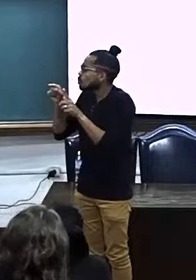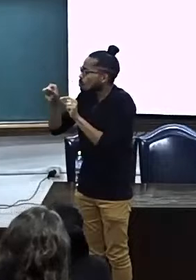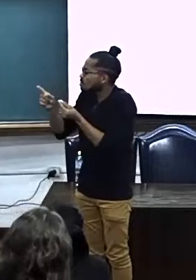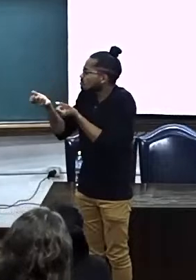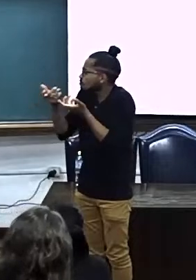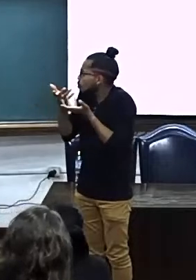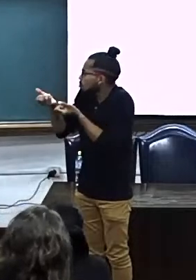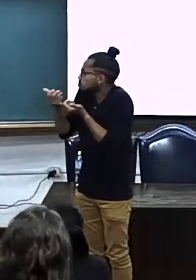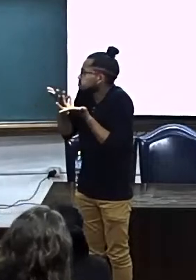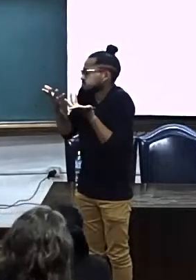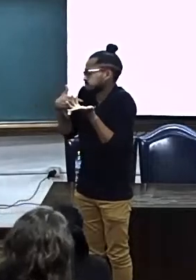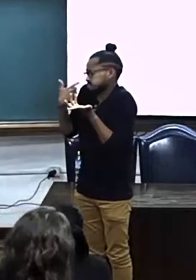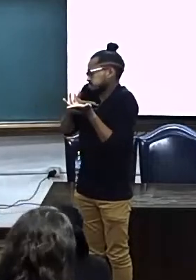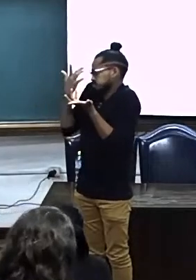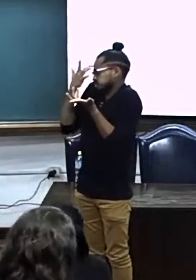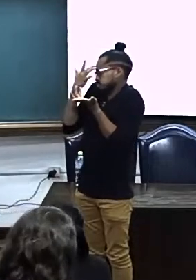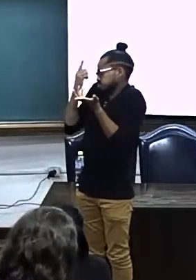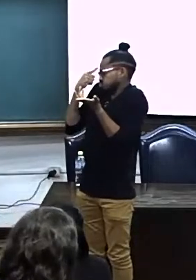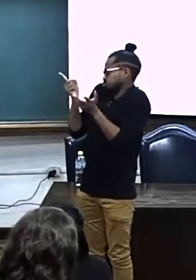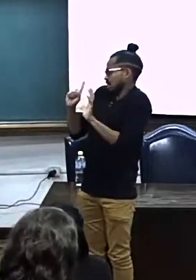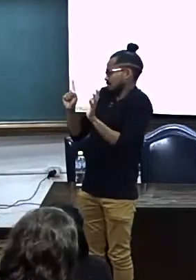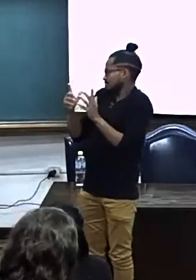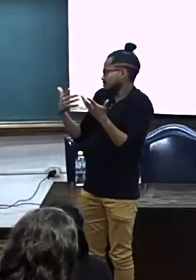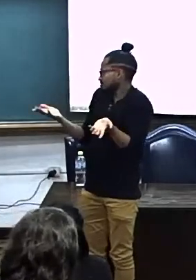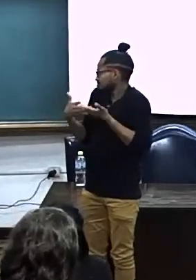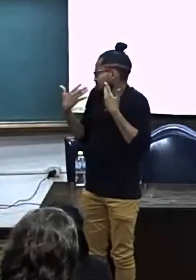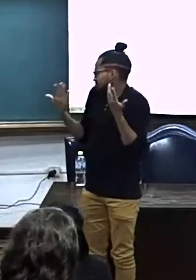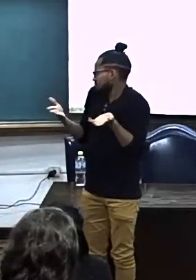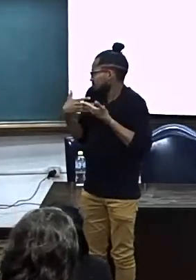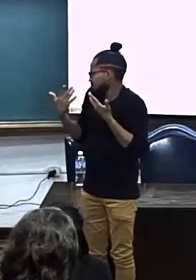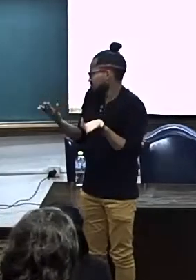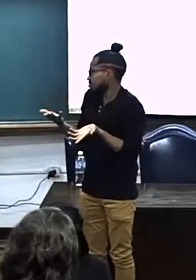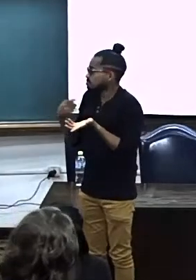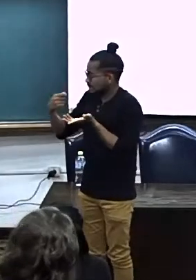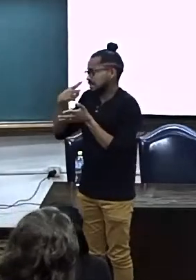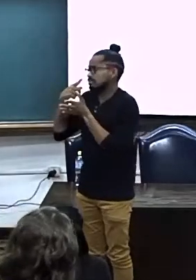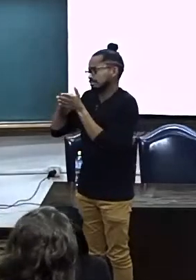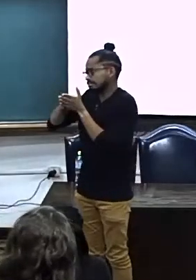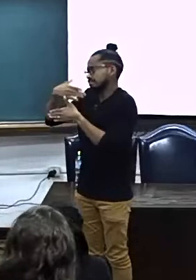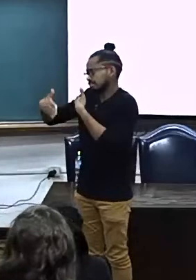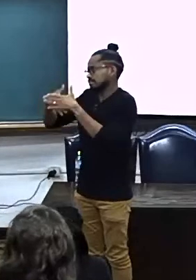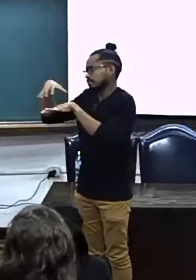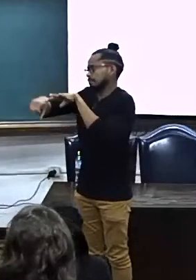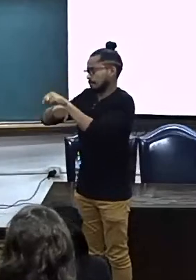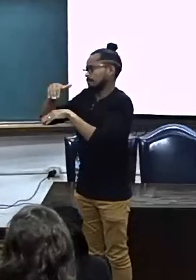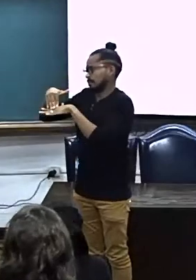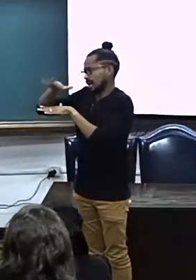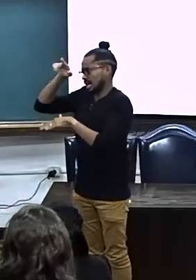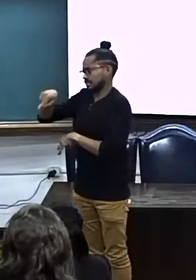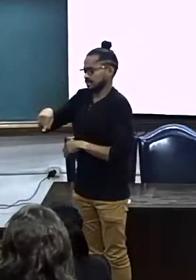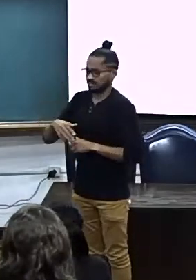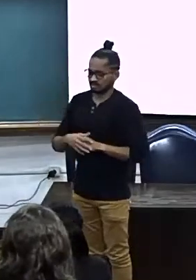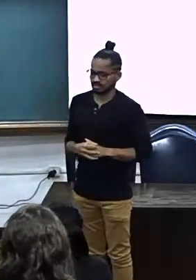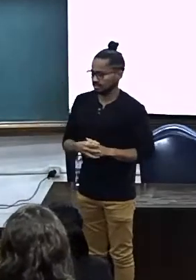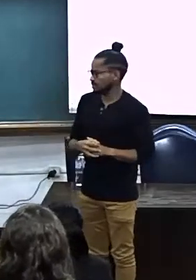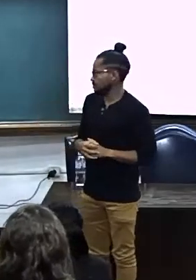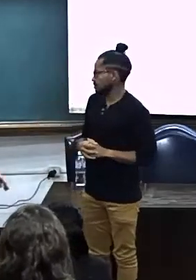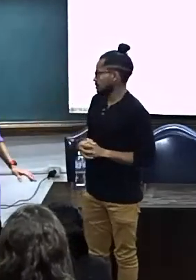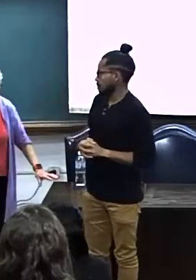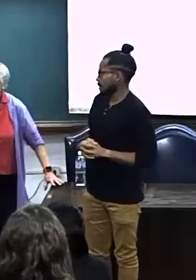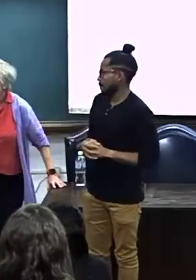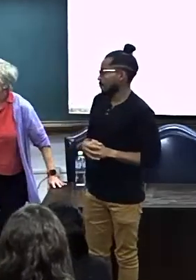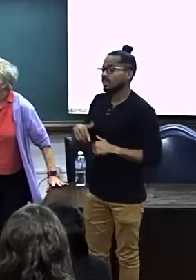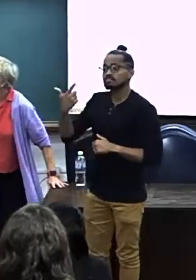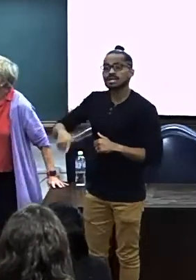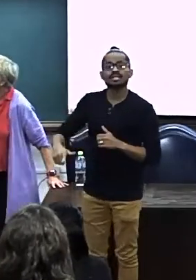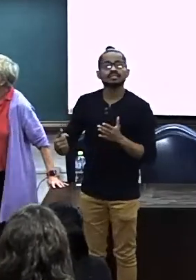whole utterance, the whole phrase? To be investigated. Yeah, okay. Thank you. Alguma